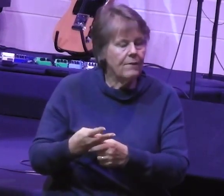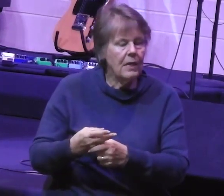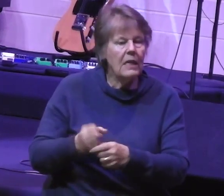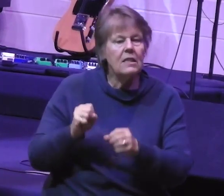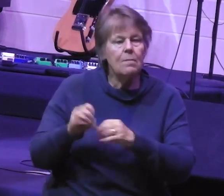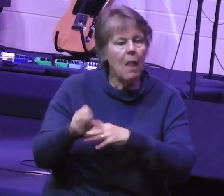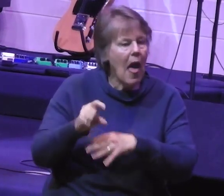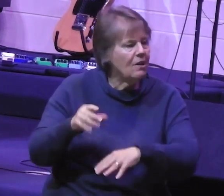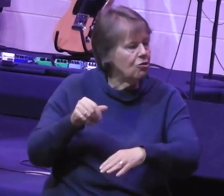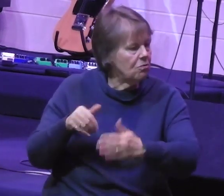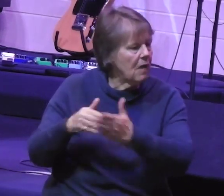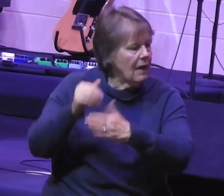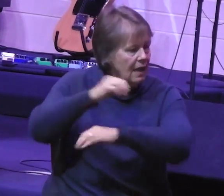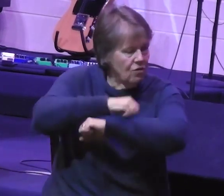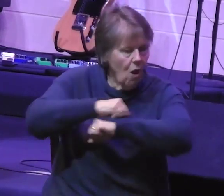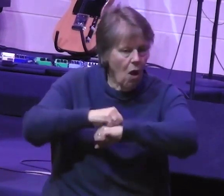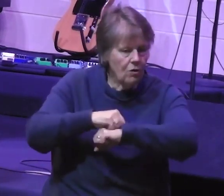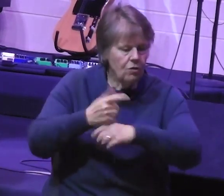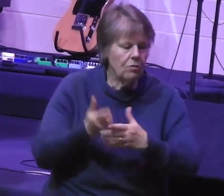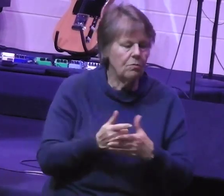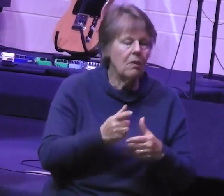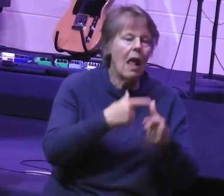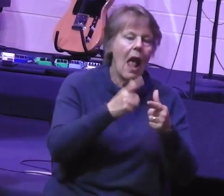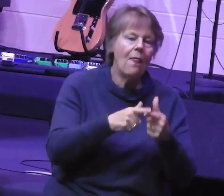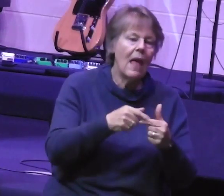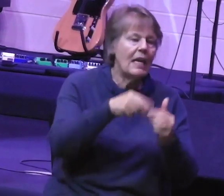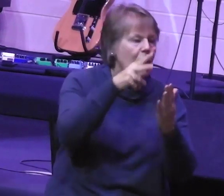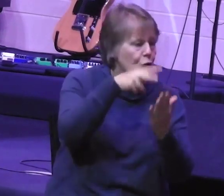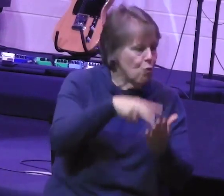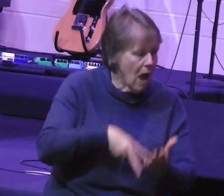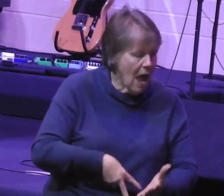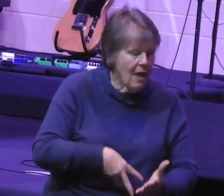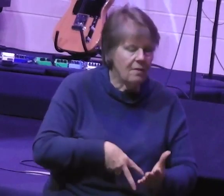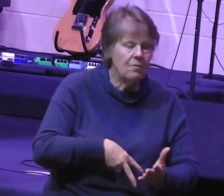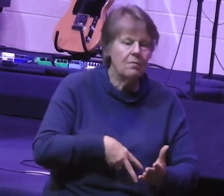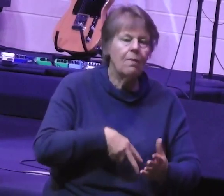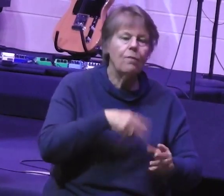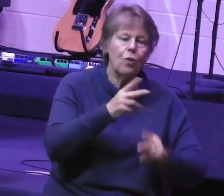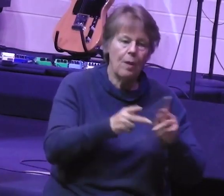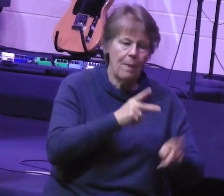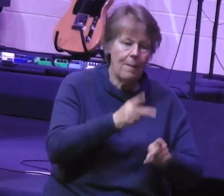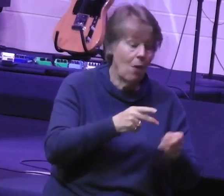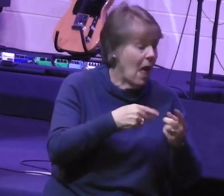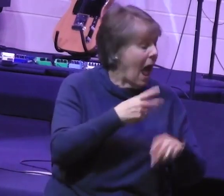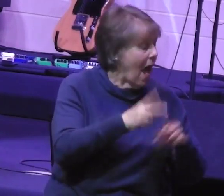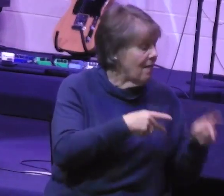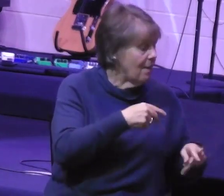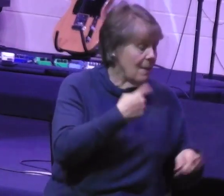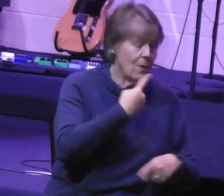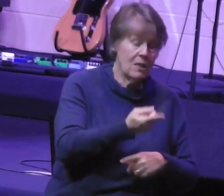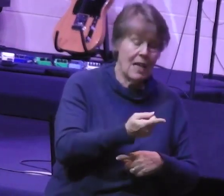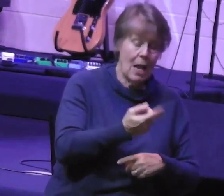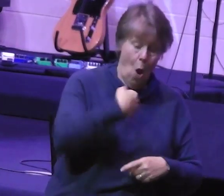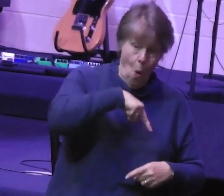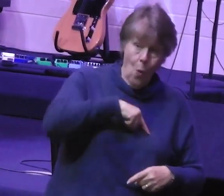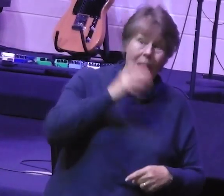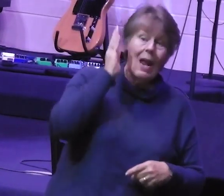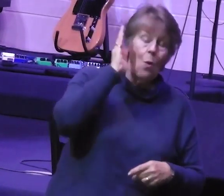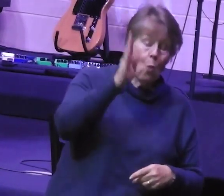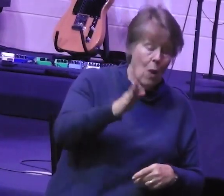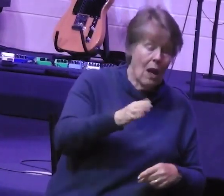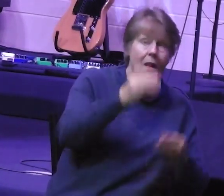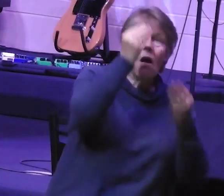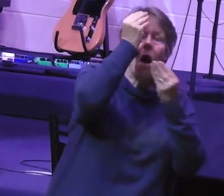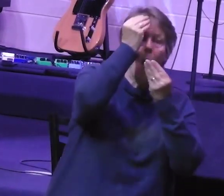The story continues. They responded, we will do everything the Lord has said. We will